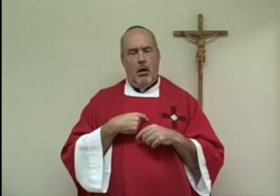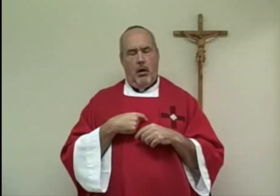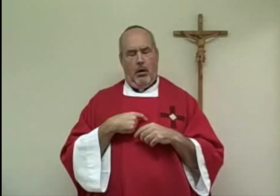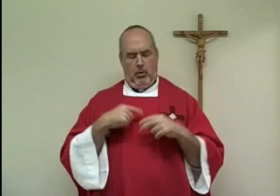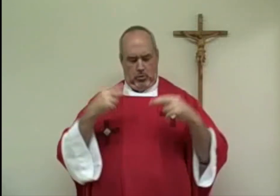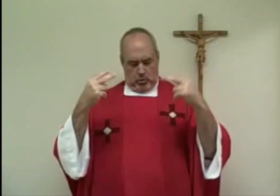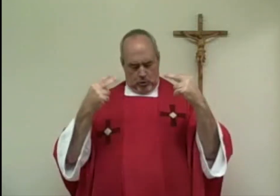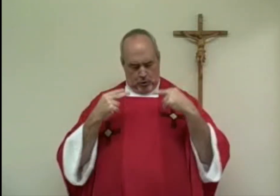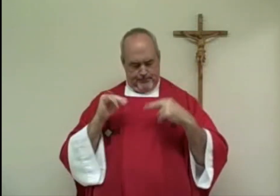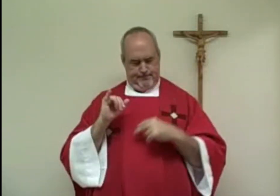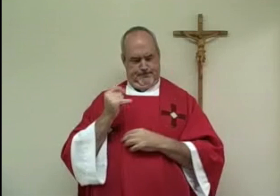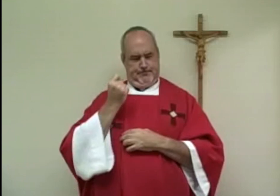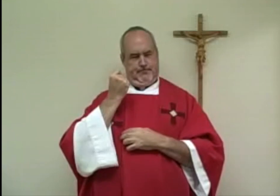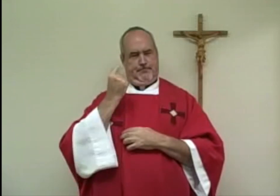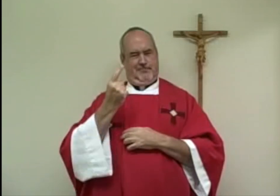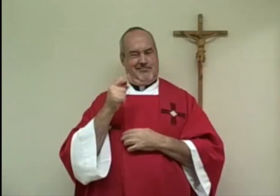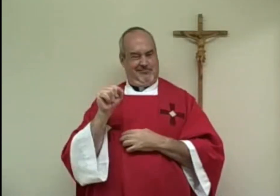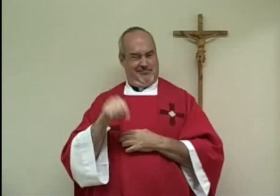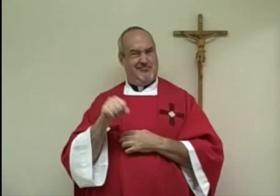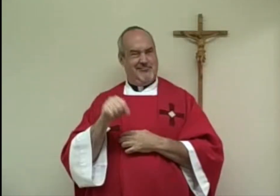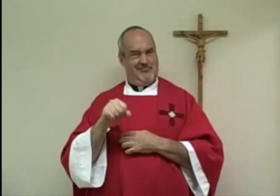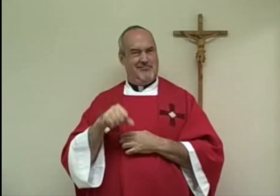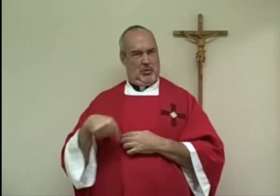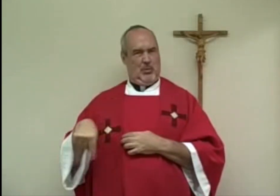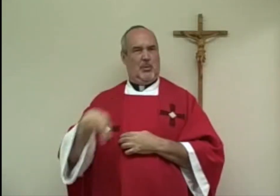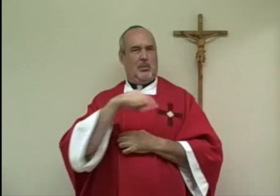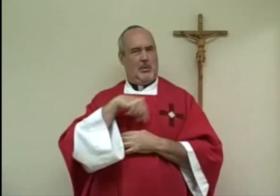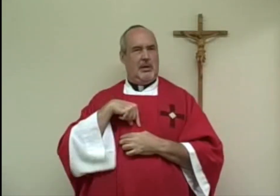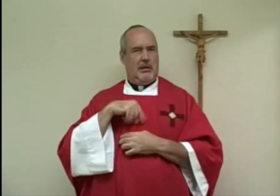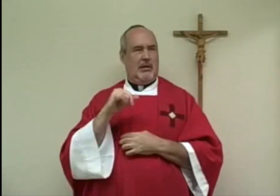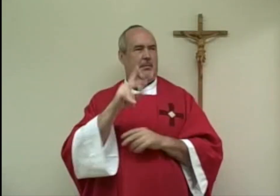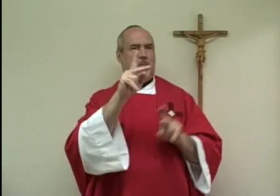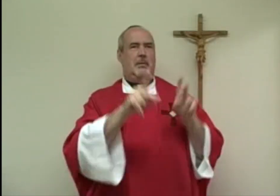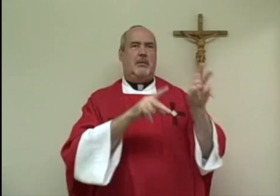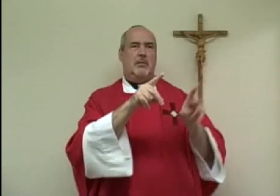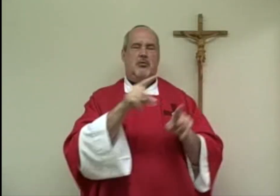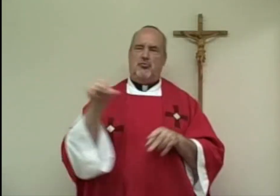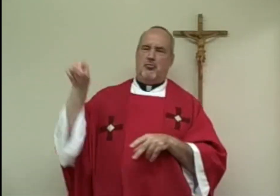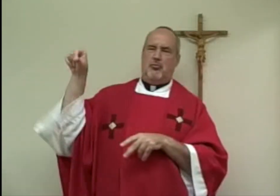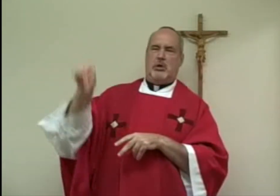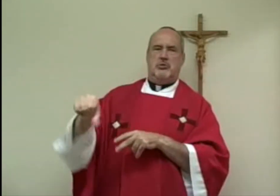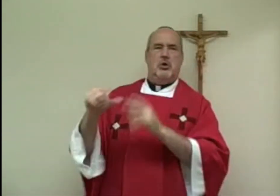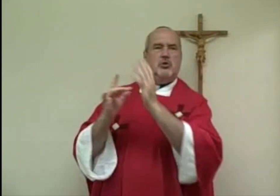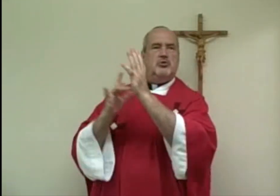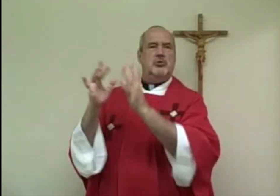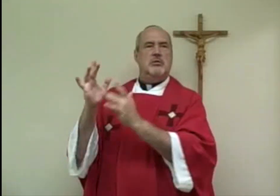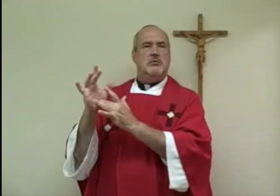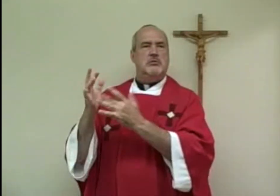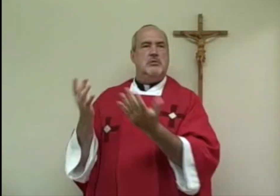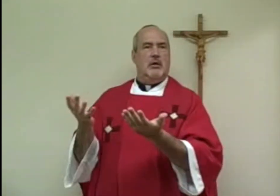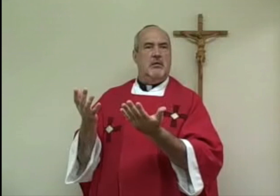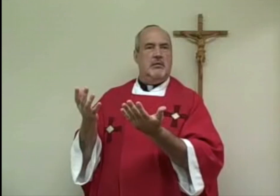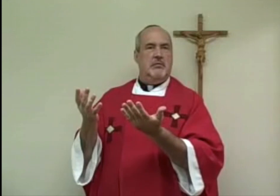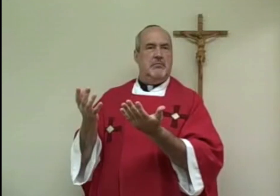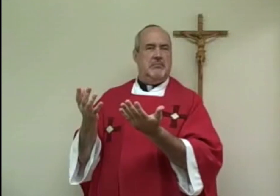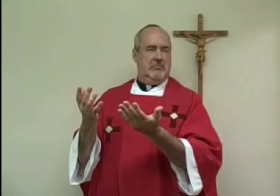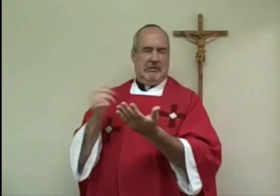Week, we have to help ourselves and look inside ourselves and realize that, those people